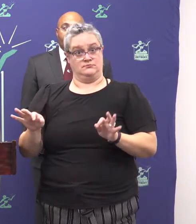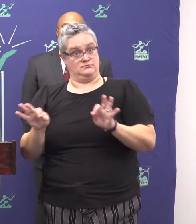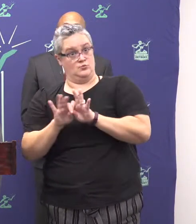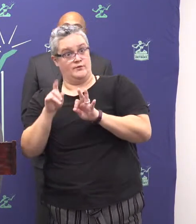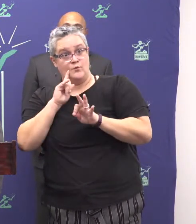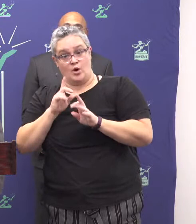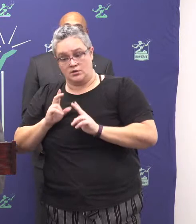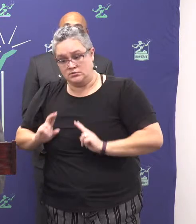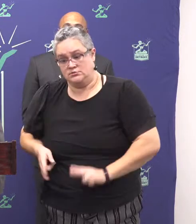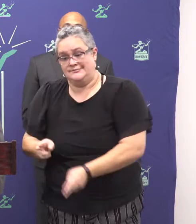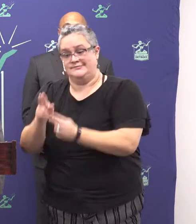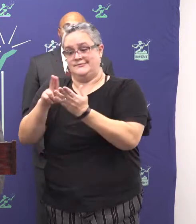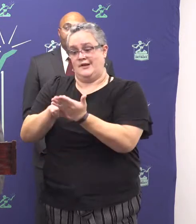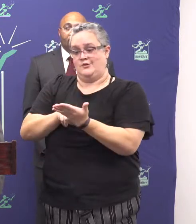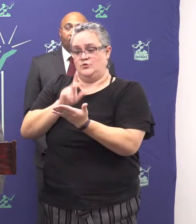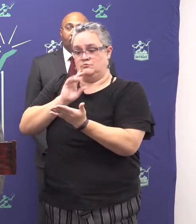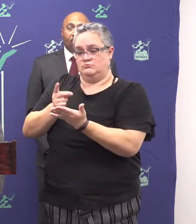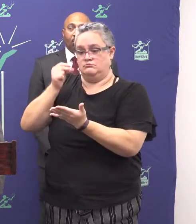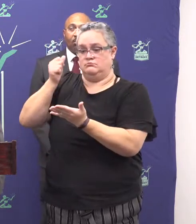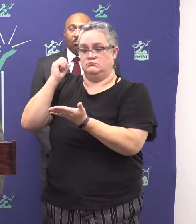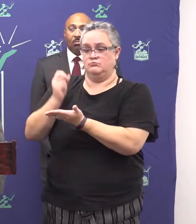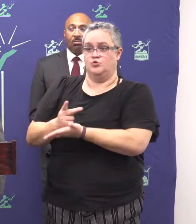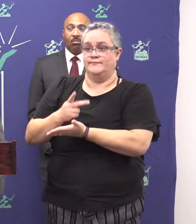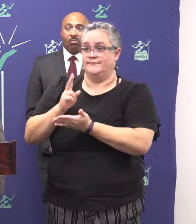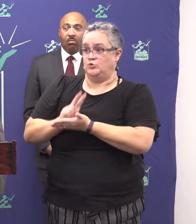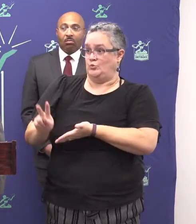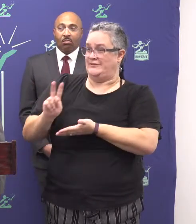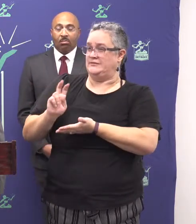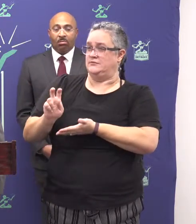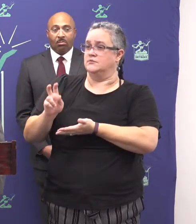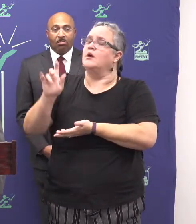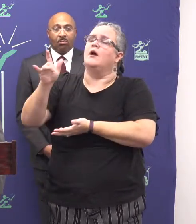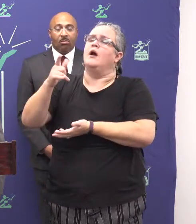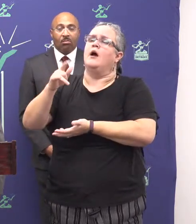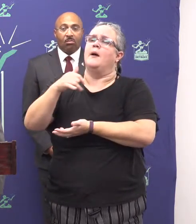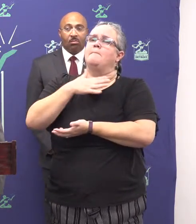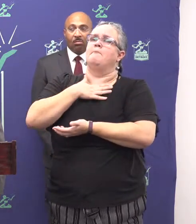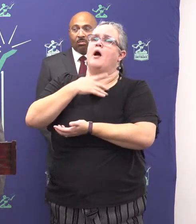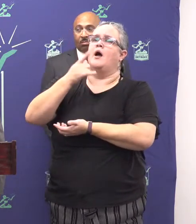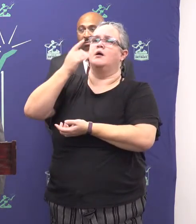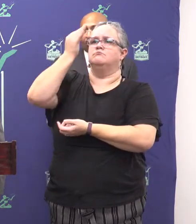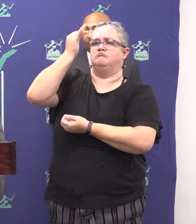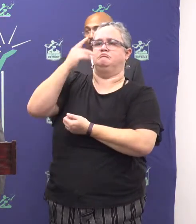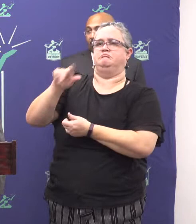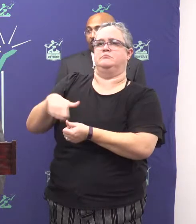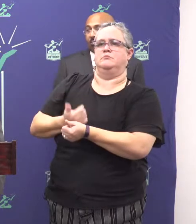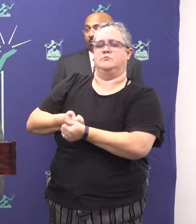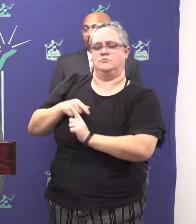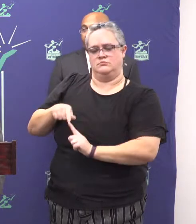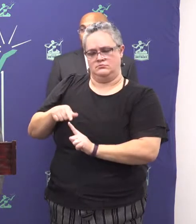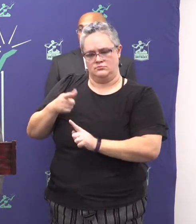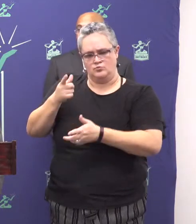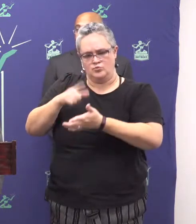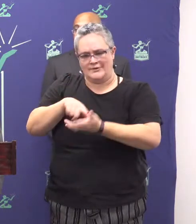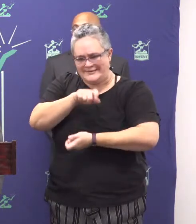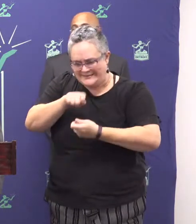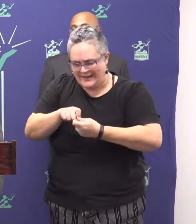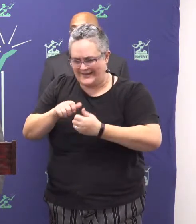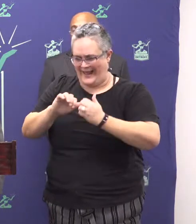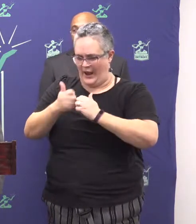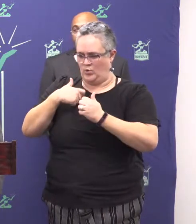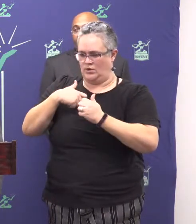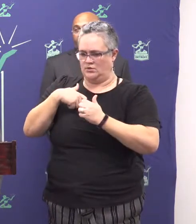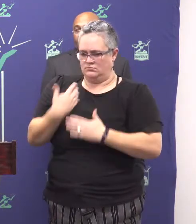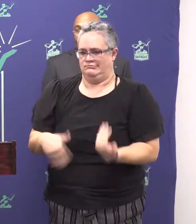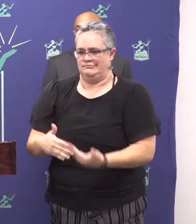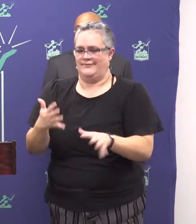getting this contract approved within 2 weeks, or I guess I'm interested in what exactly was done to get this across the table faster,